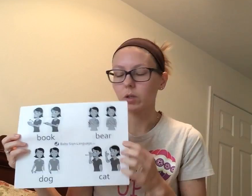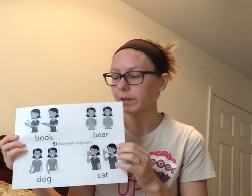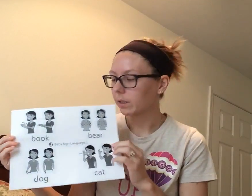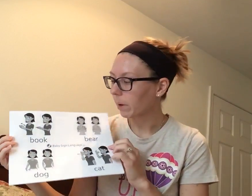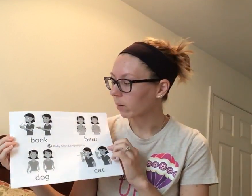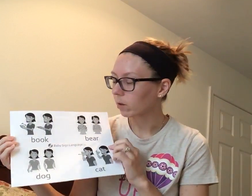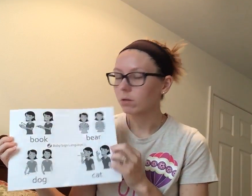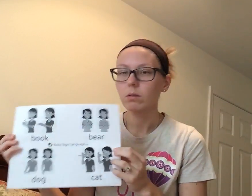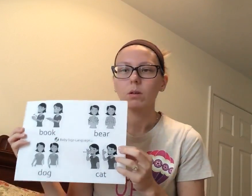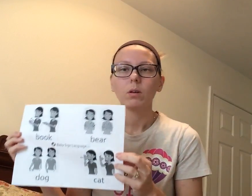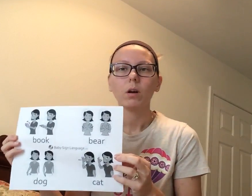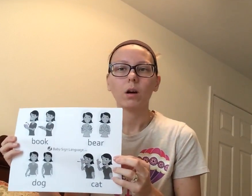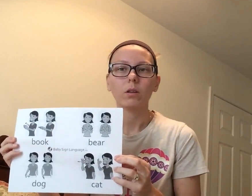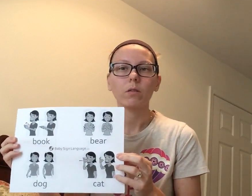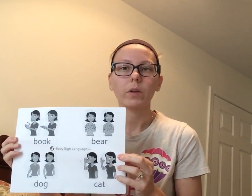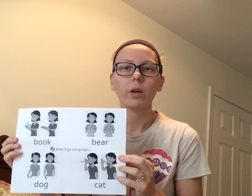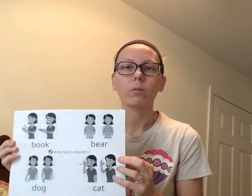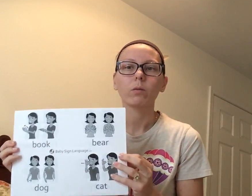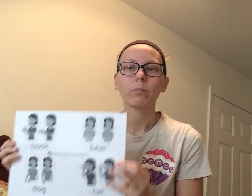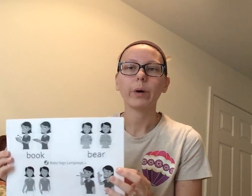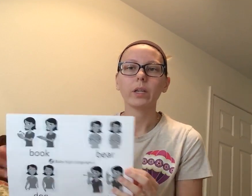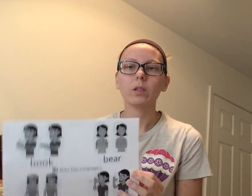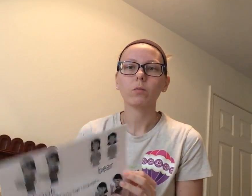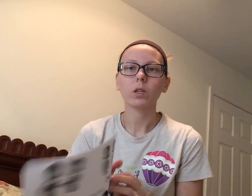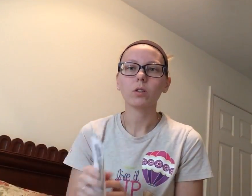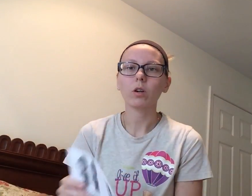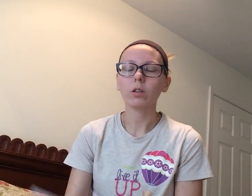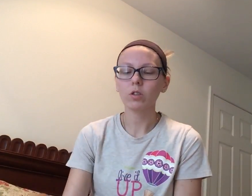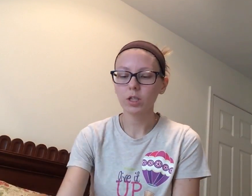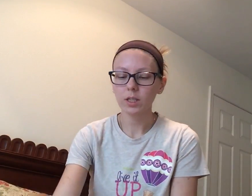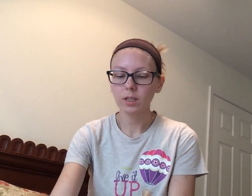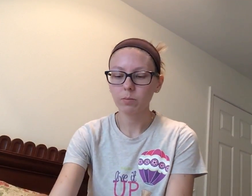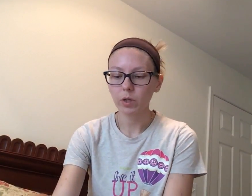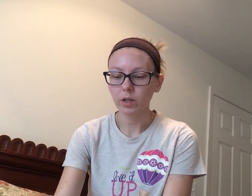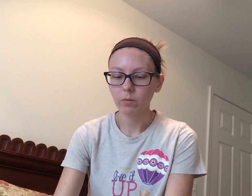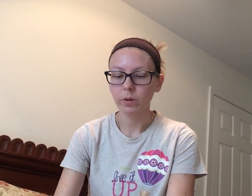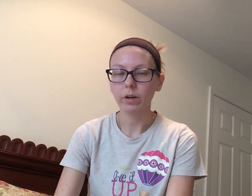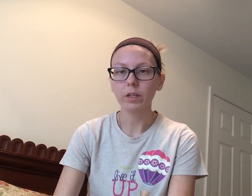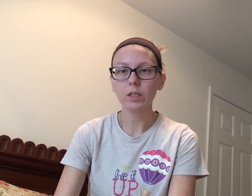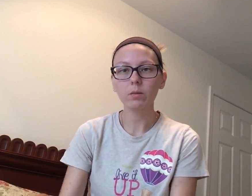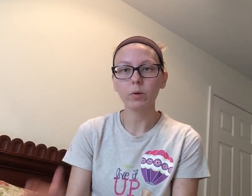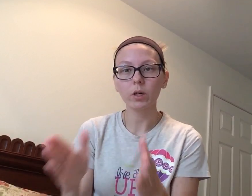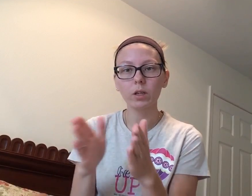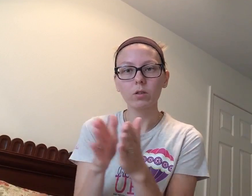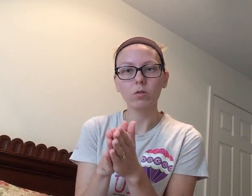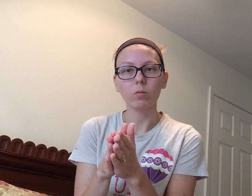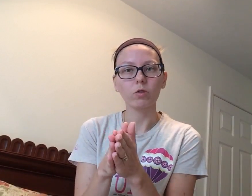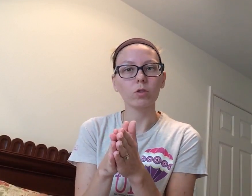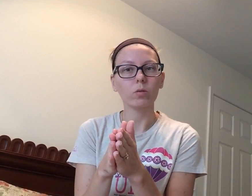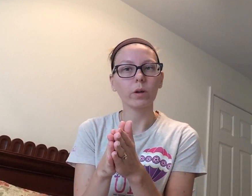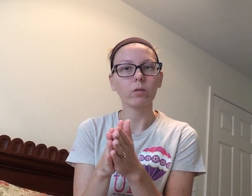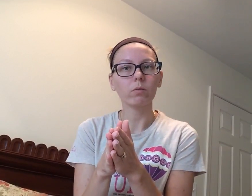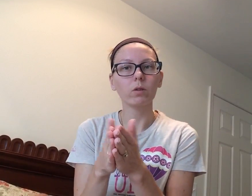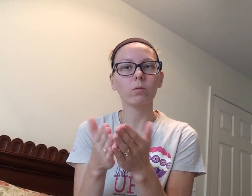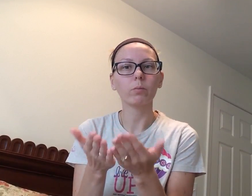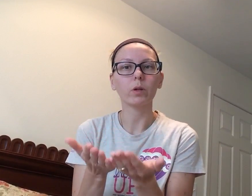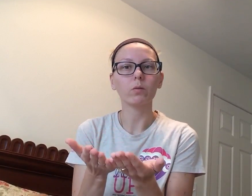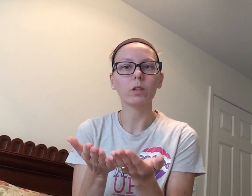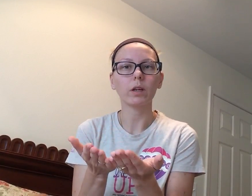sorry, it's backwards on the video. But we're going to start on the sheet that says book. We already did book, so just a quick review. Book was a